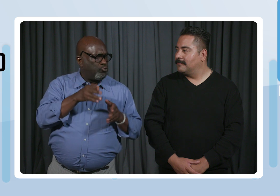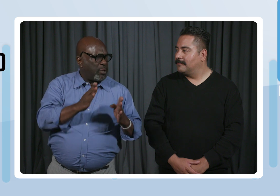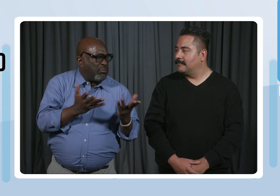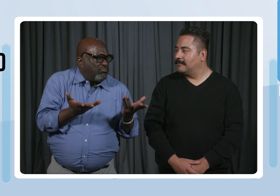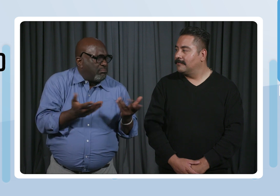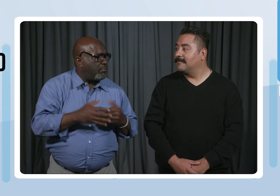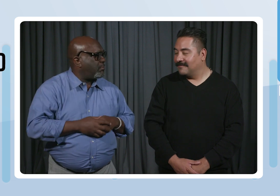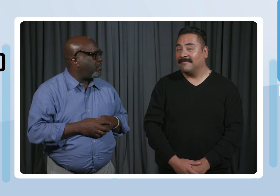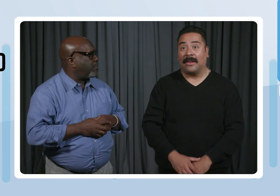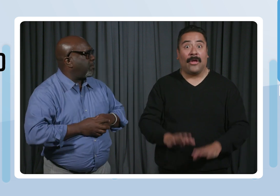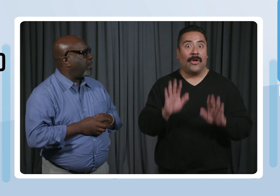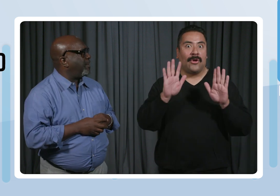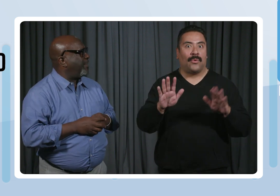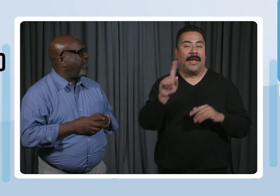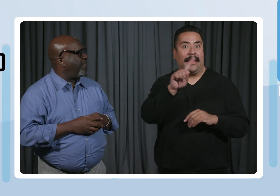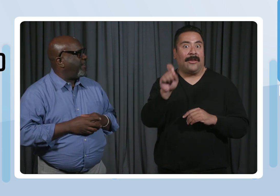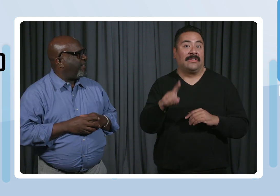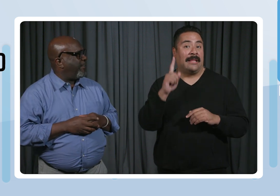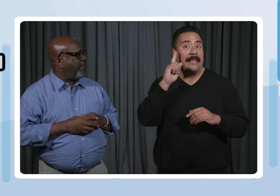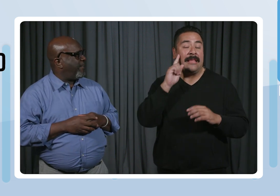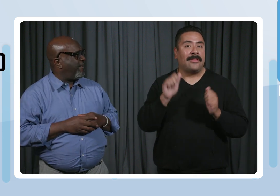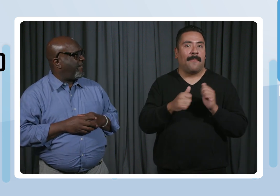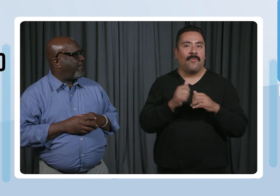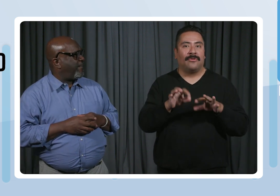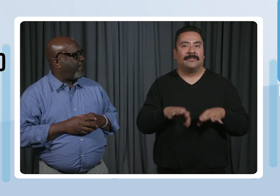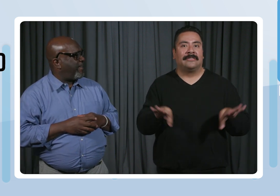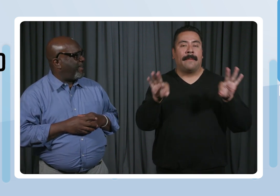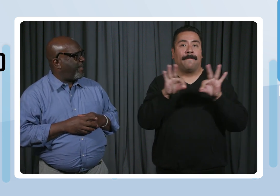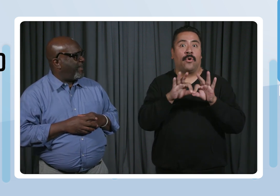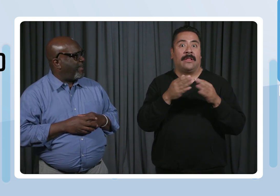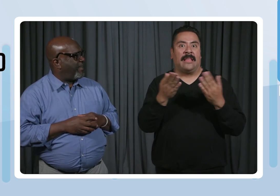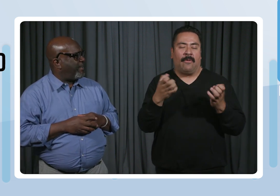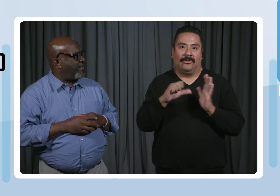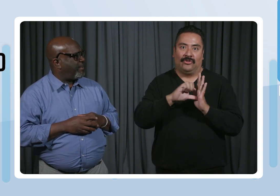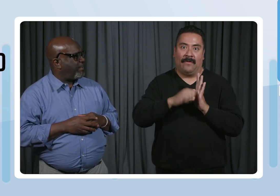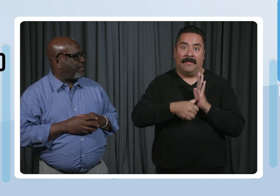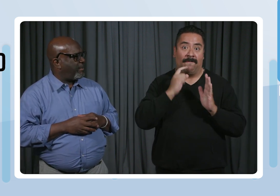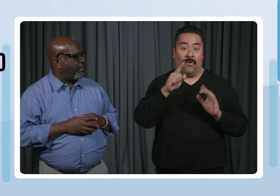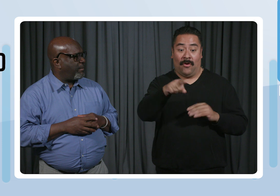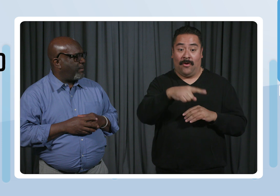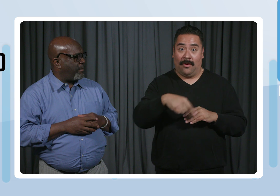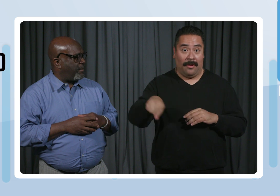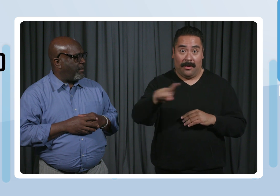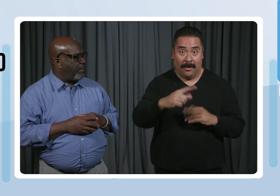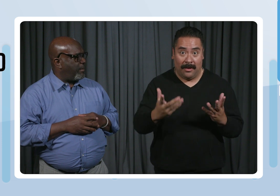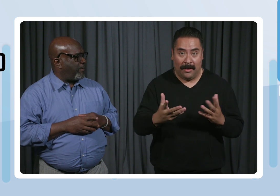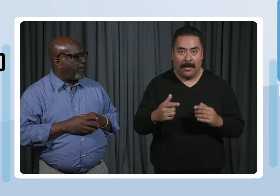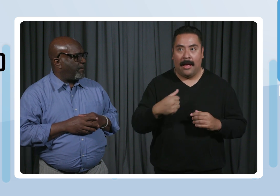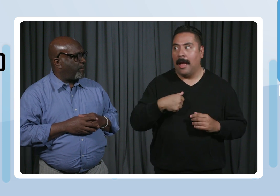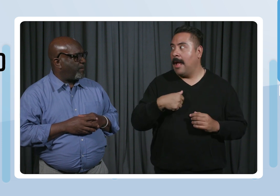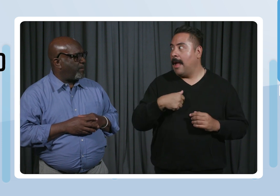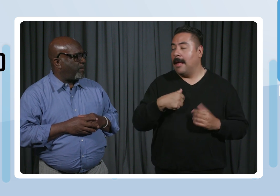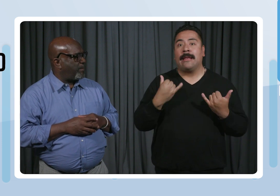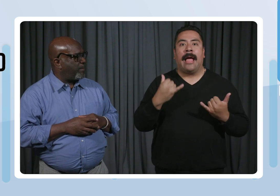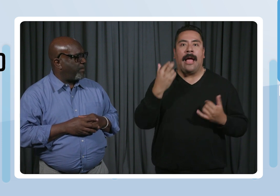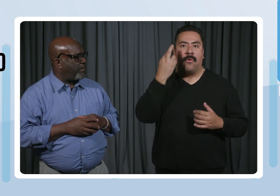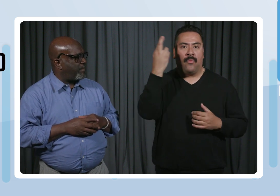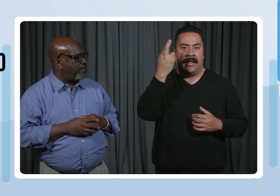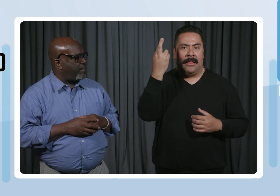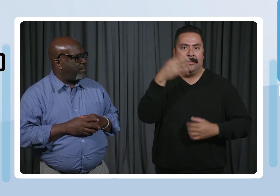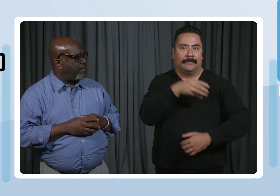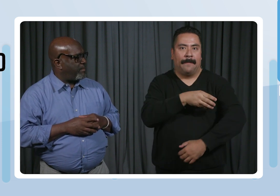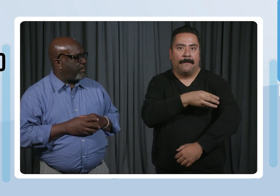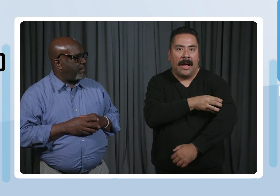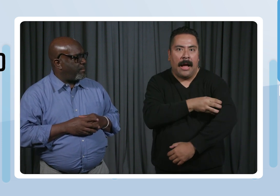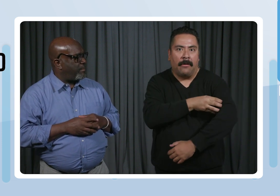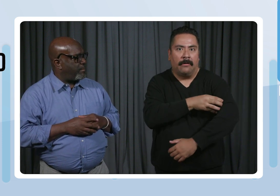I think the most important thing that I like to underscore for people is I realized the power